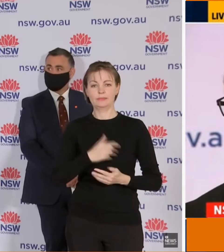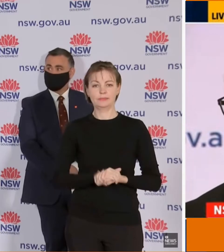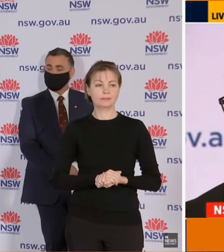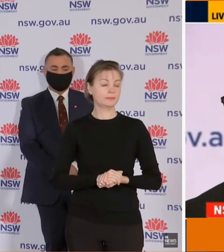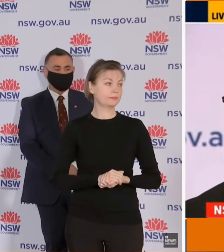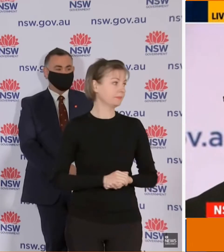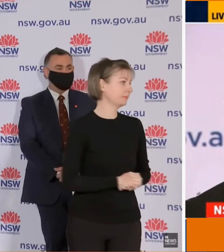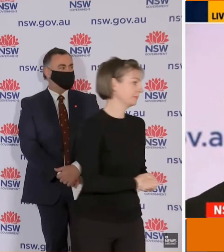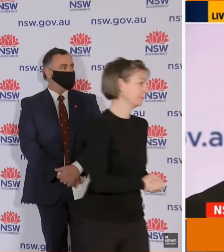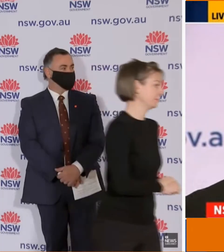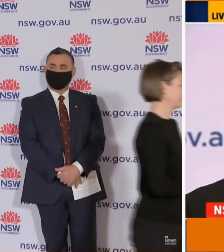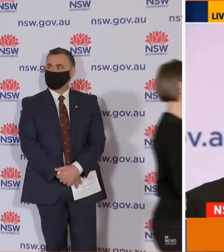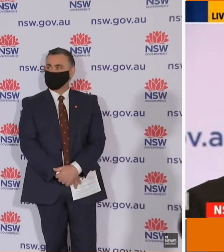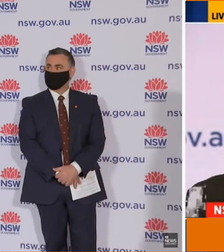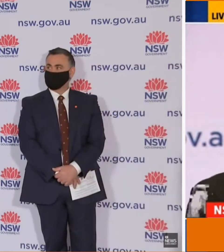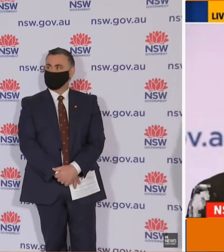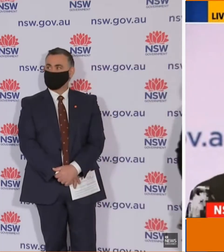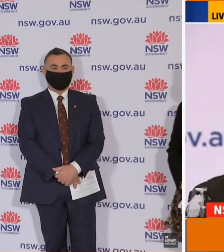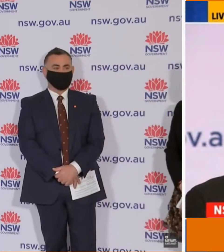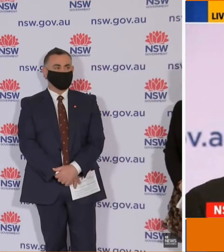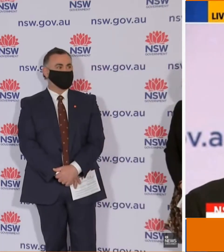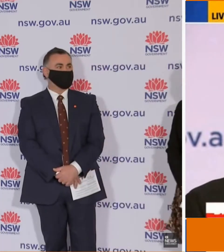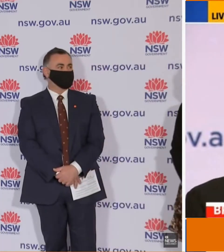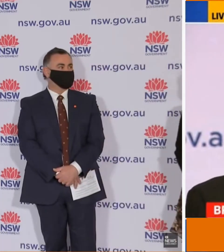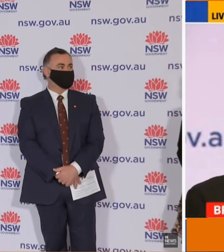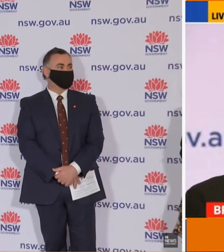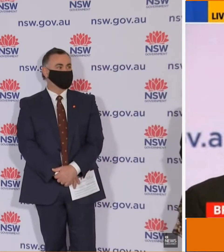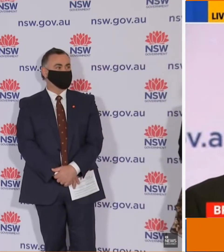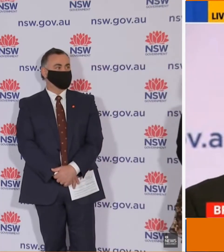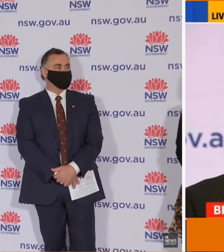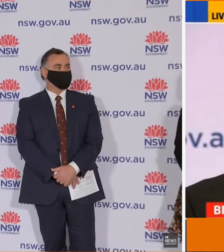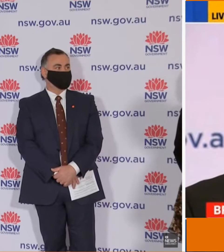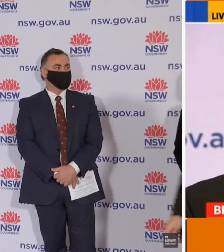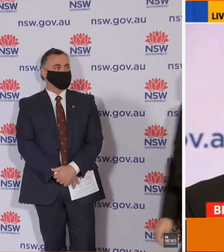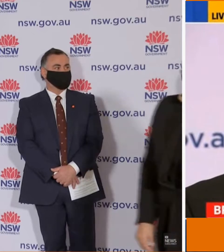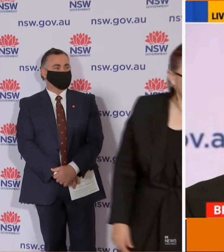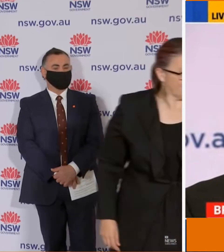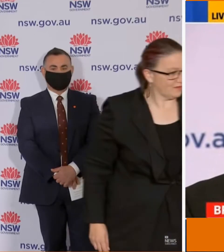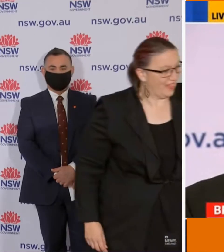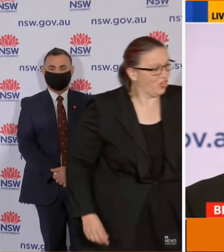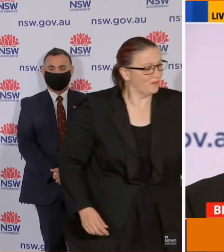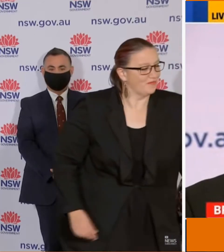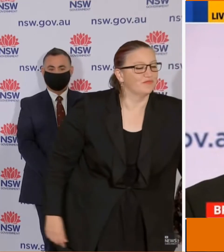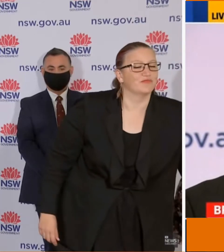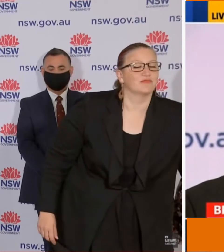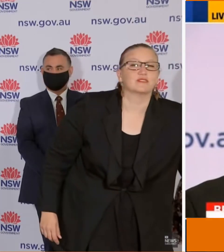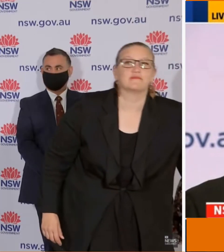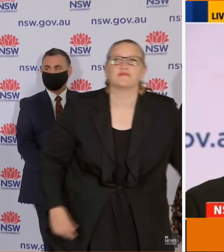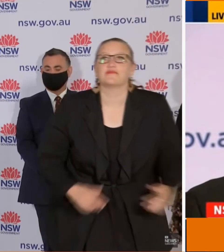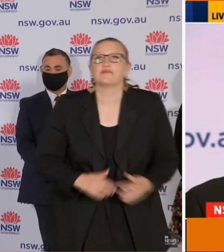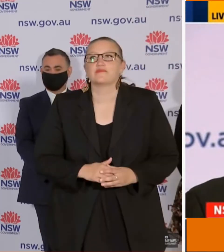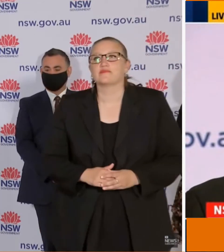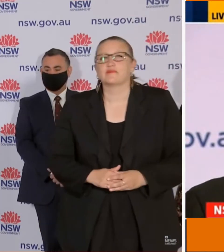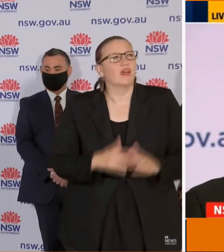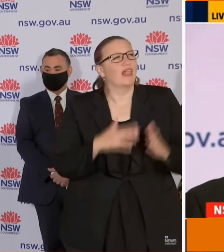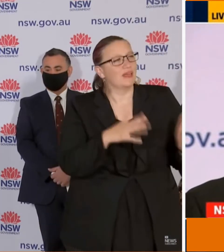Can I just finish? Can I finish, please? And so I would say to the federal government on that issue that